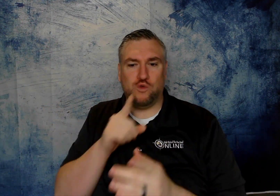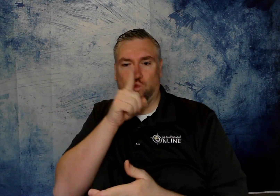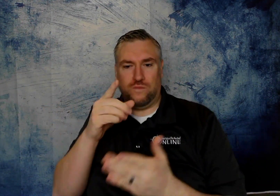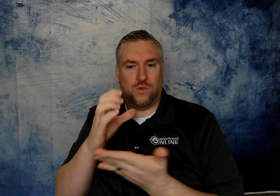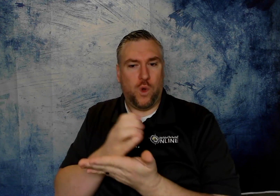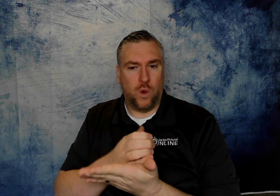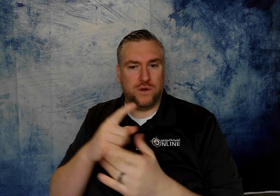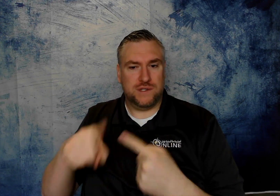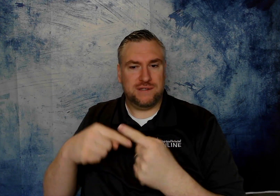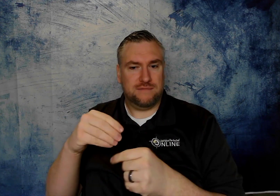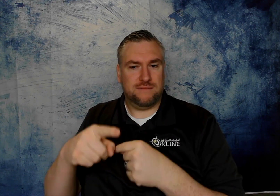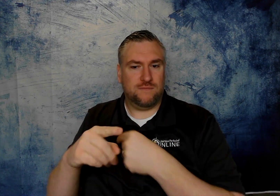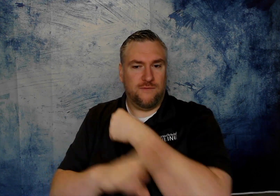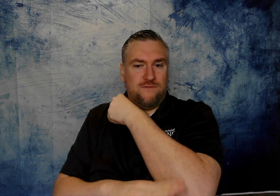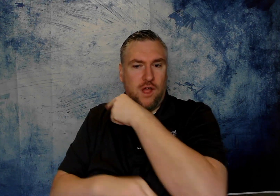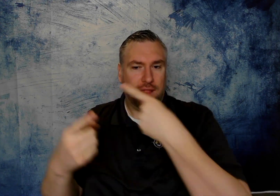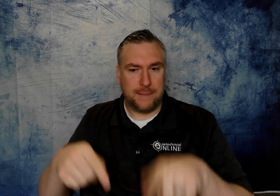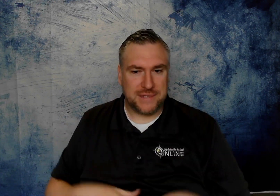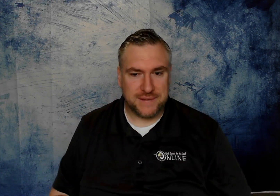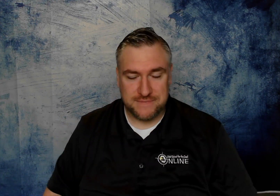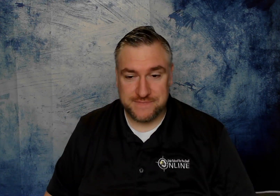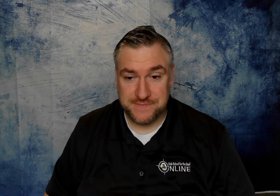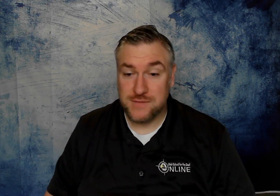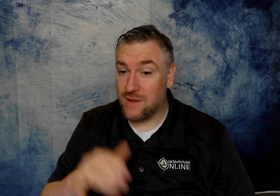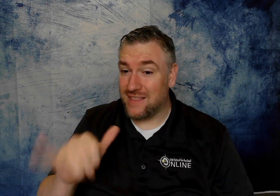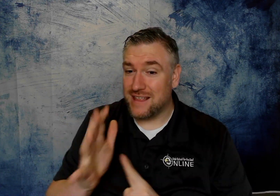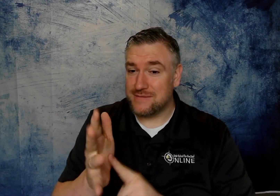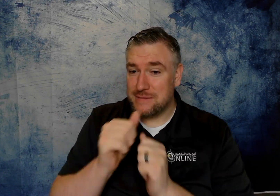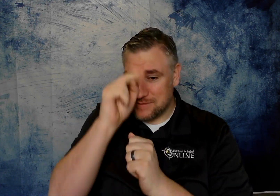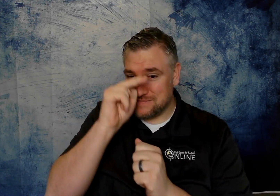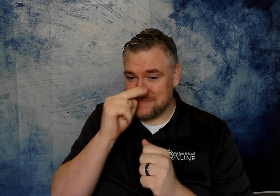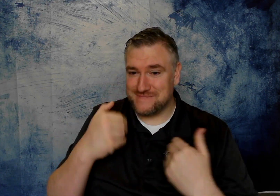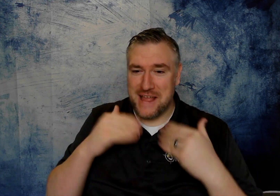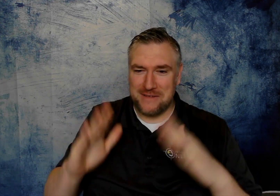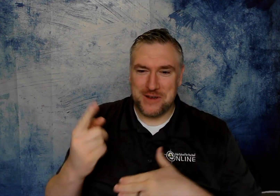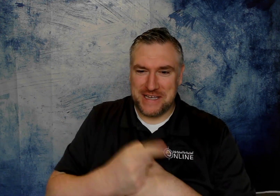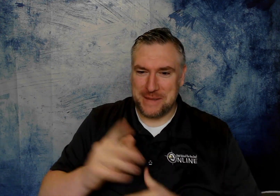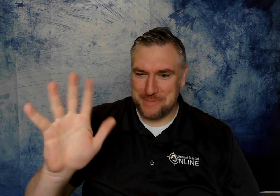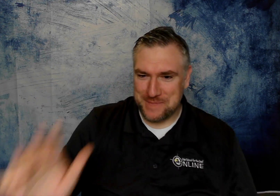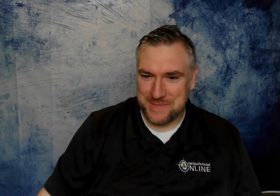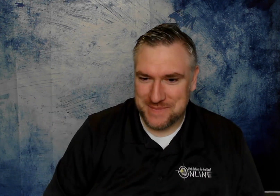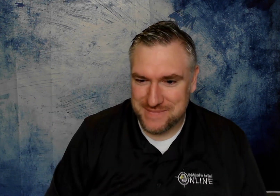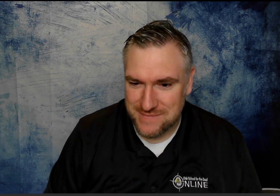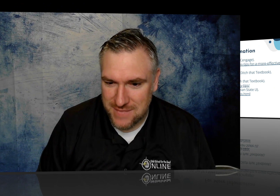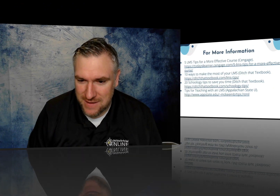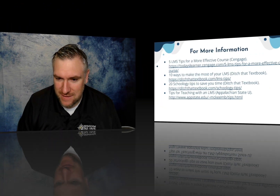copy to your new real course in the fall when it comes. That's 5 minutes with Nate. Have a great day.